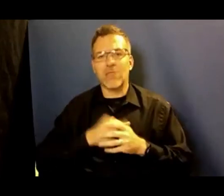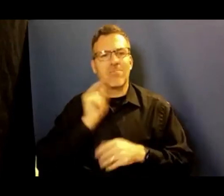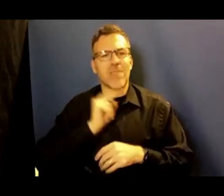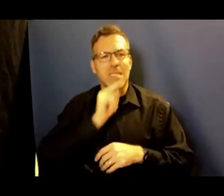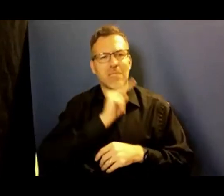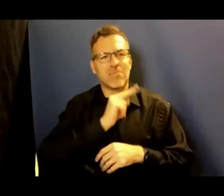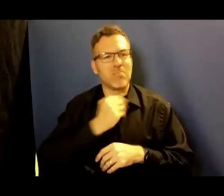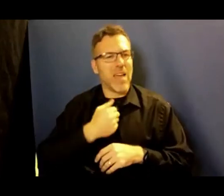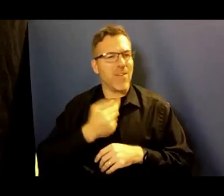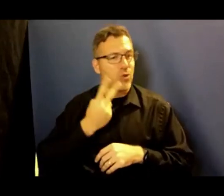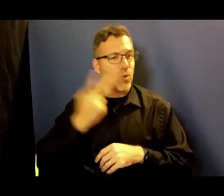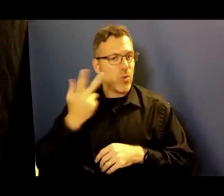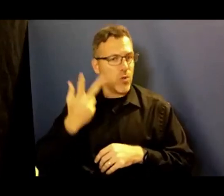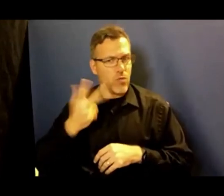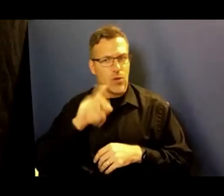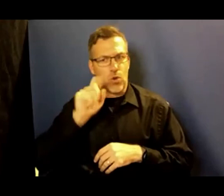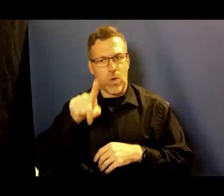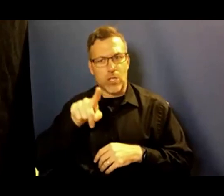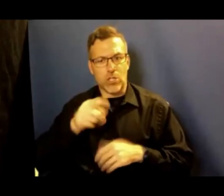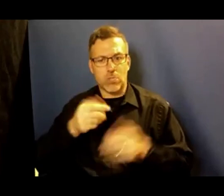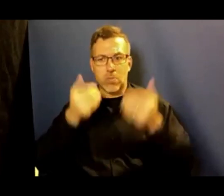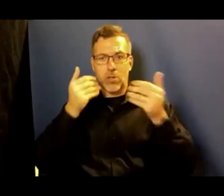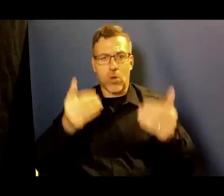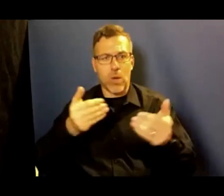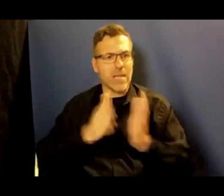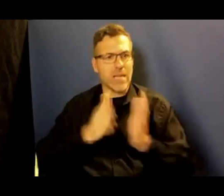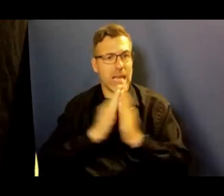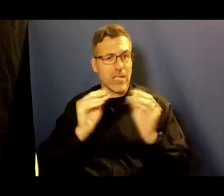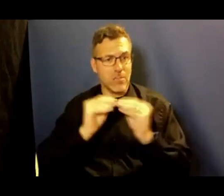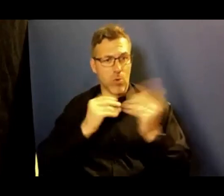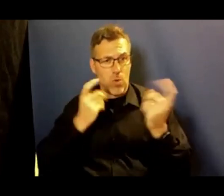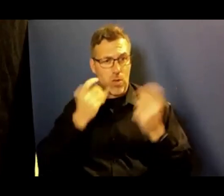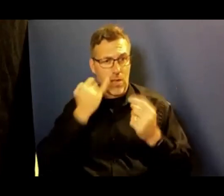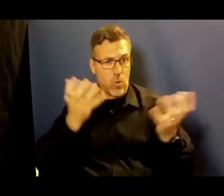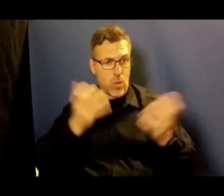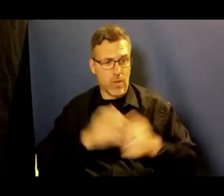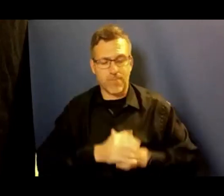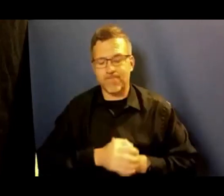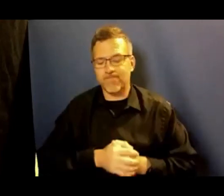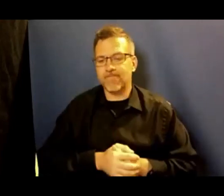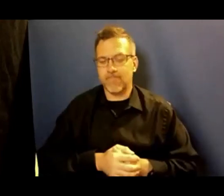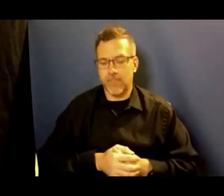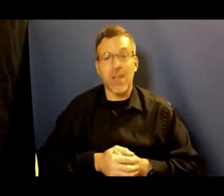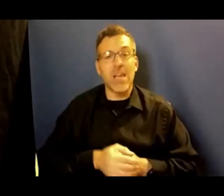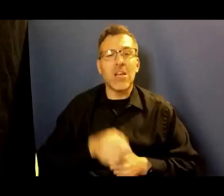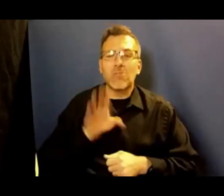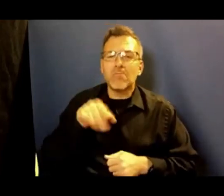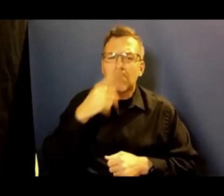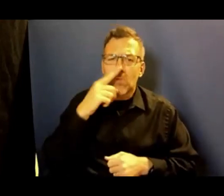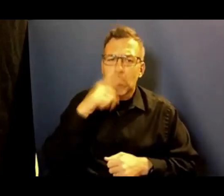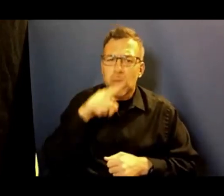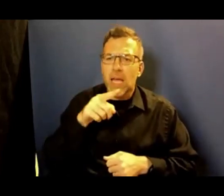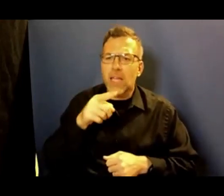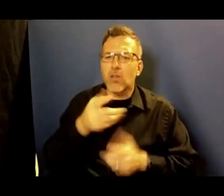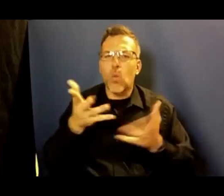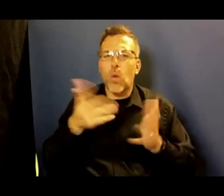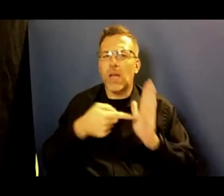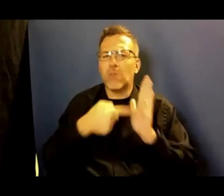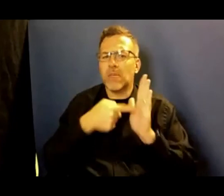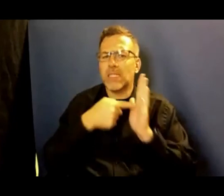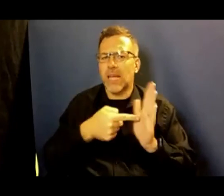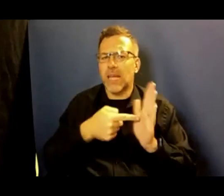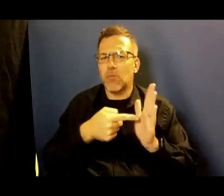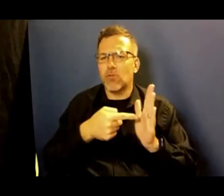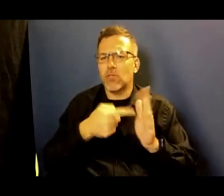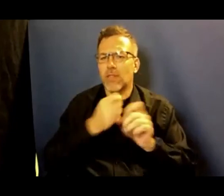here already, but feel free to go ahead and submit more. Can you give us some examples of activities you consider to be safe